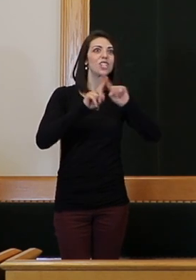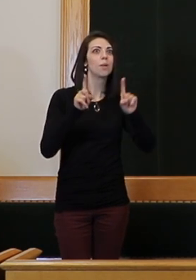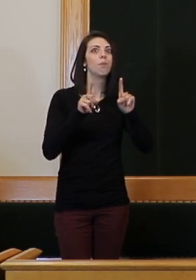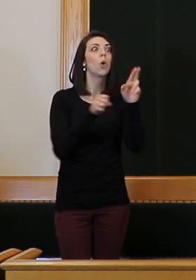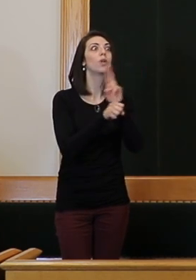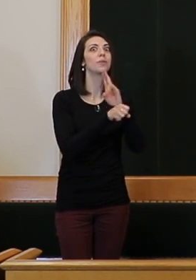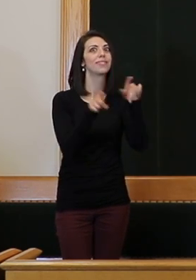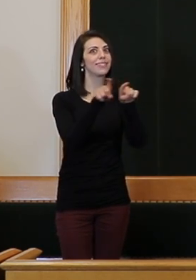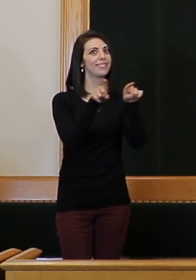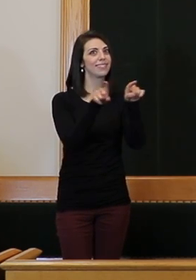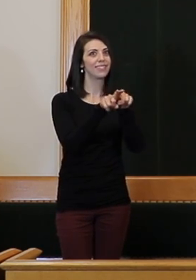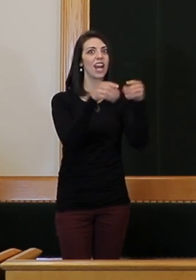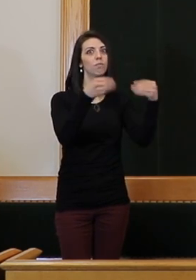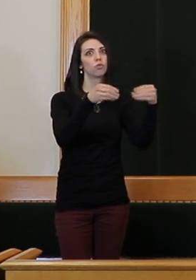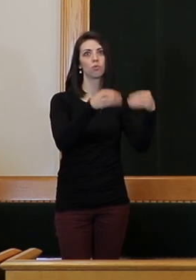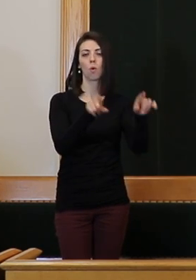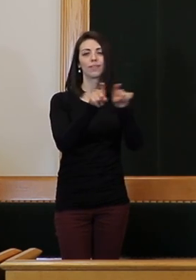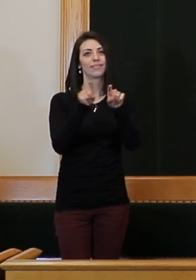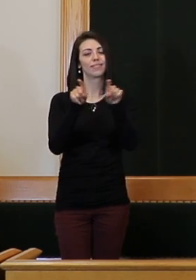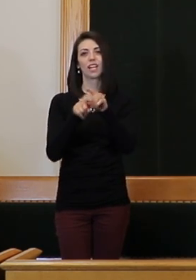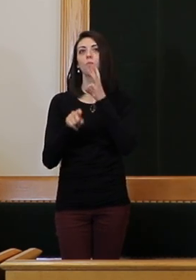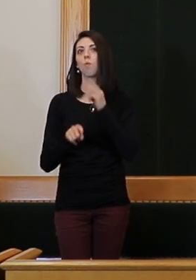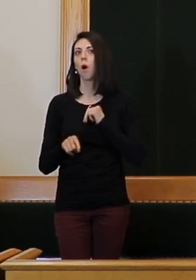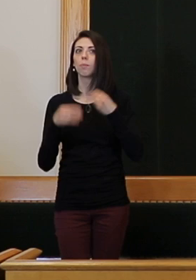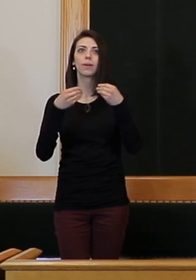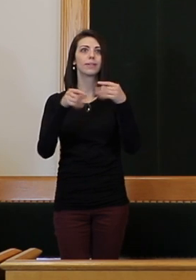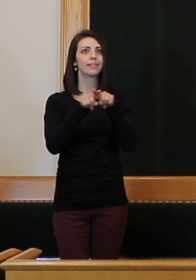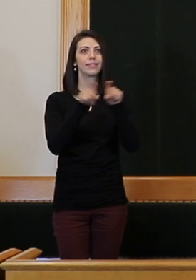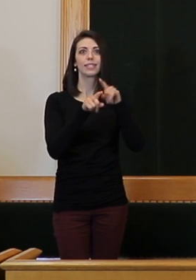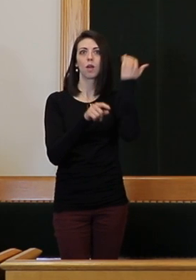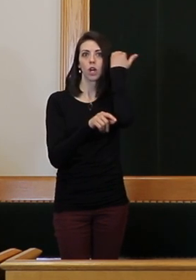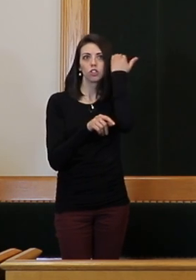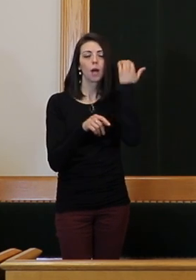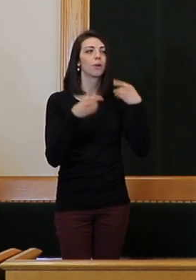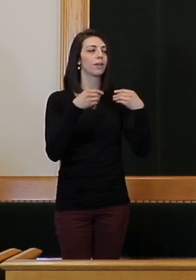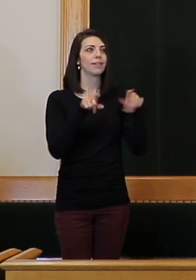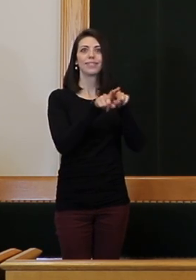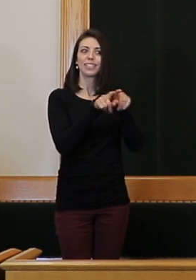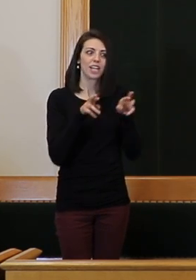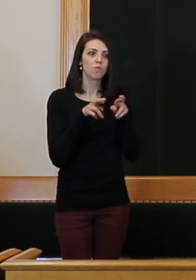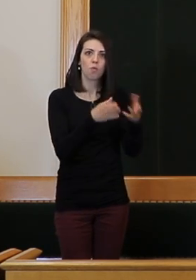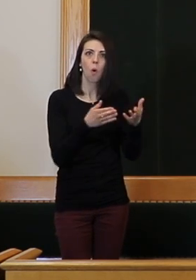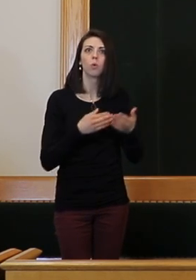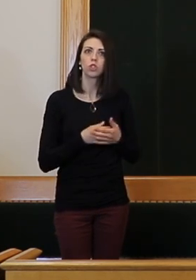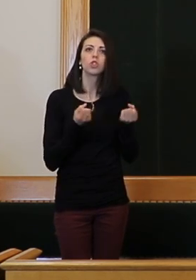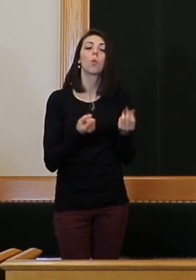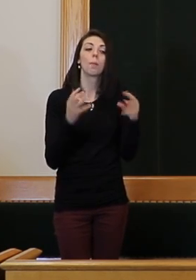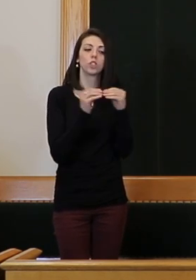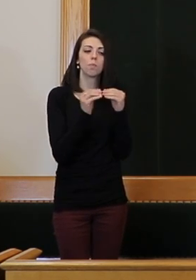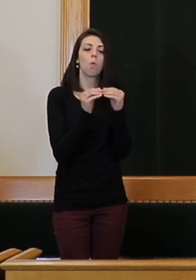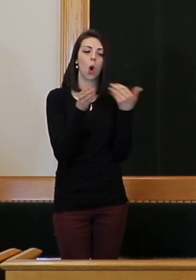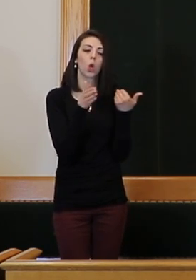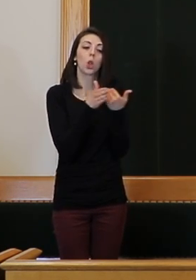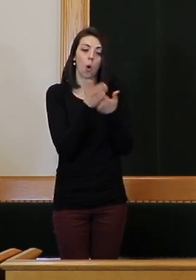public amenities. We shop at the same Walmart, shop at the same Price Chopper, drive on the same roads. So there's much more intimacy, and we're closer